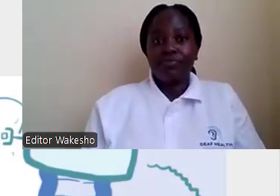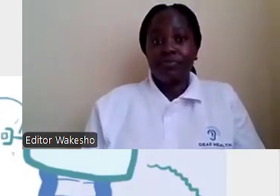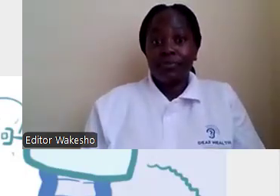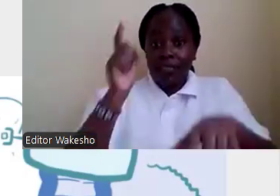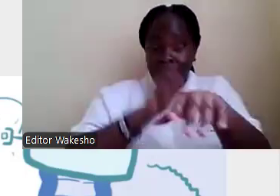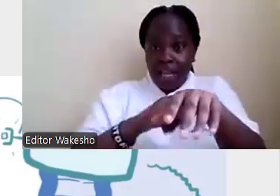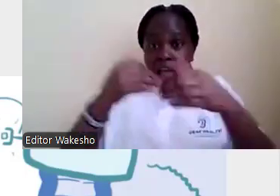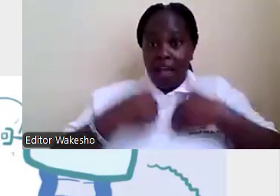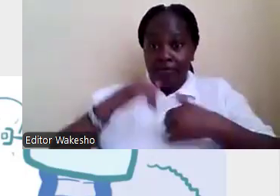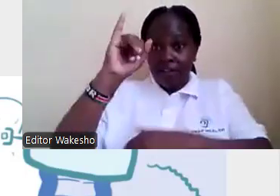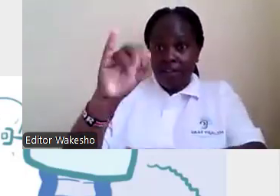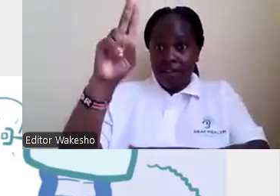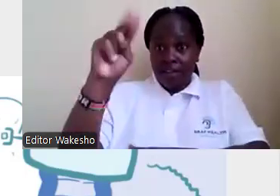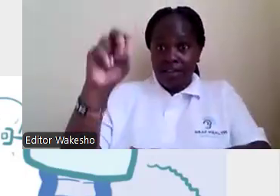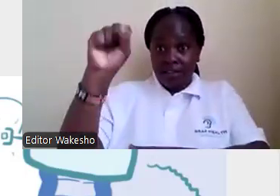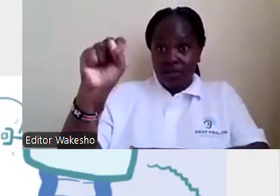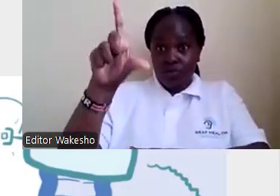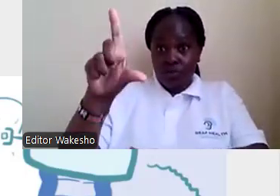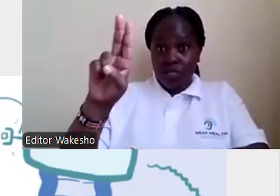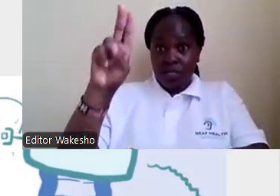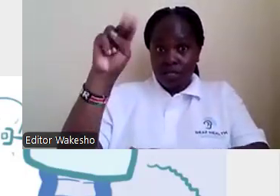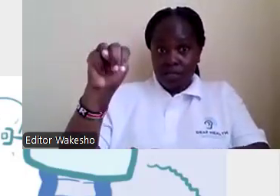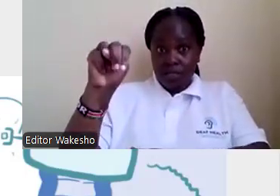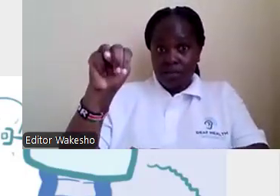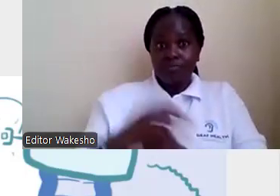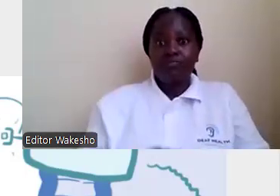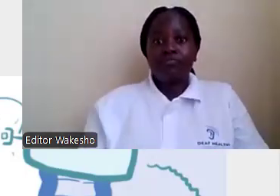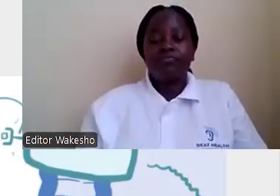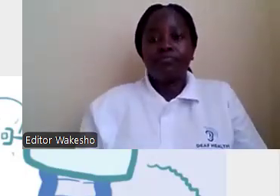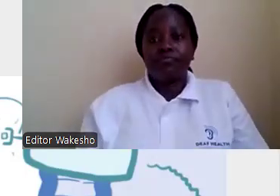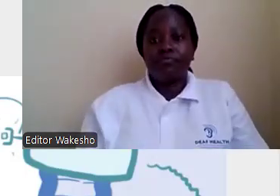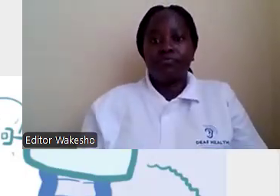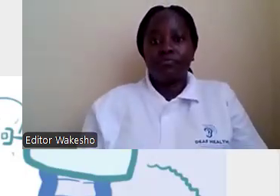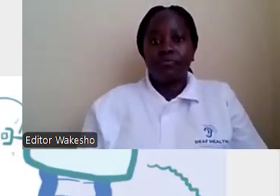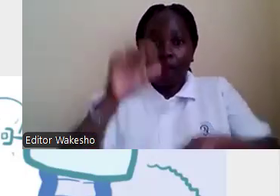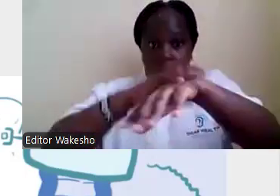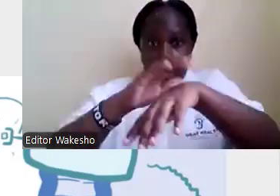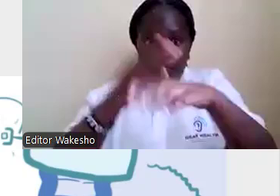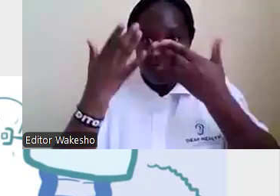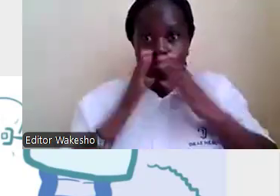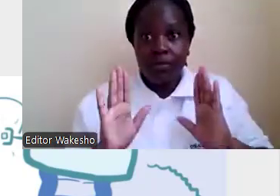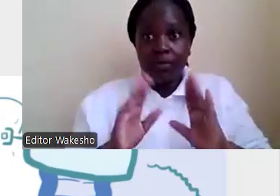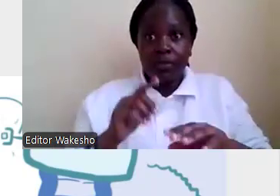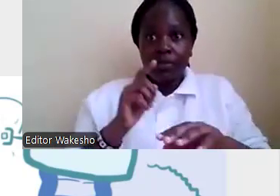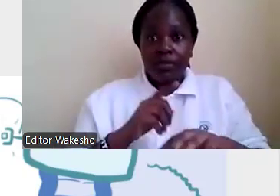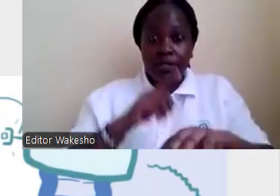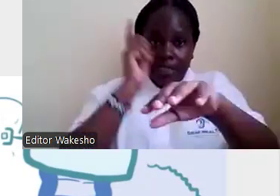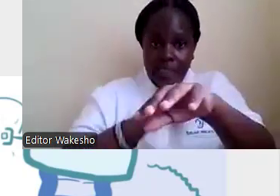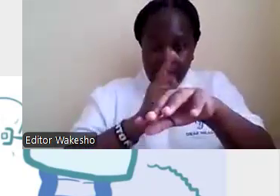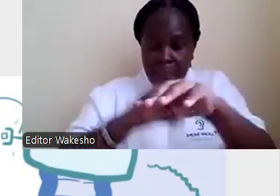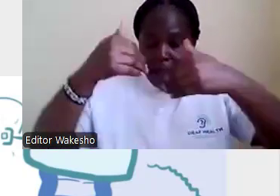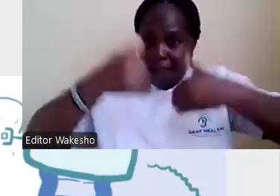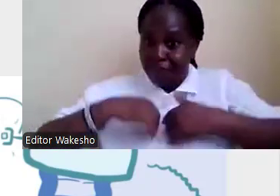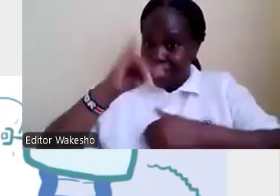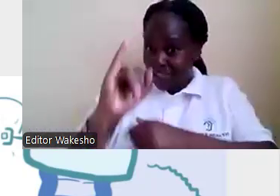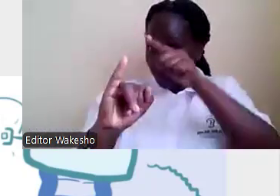insulin, it binds to what we call an insulin receptor, right? Now, once it binds to this insulin receptor,